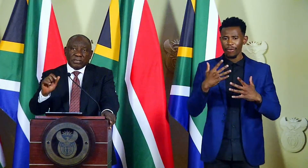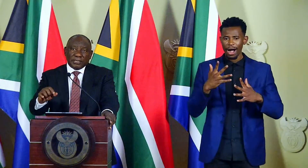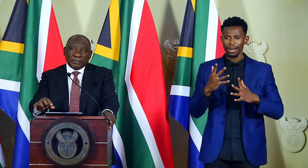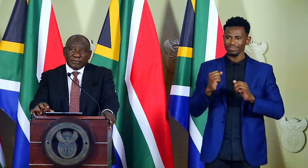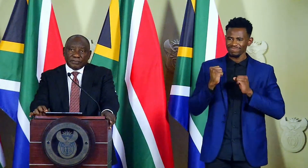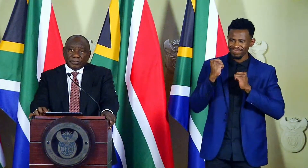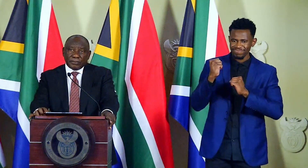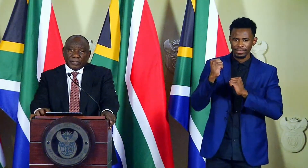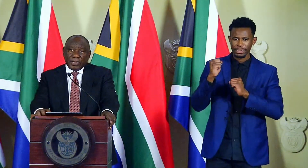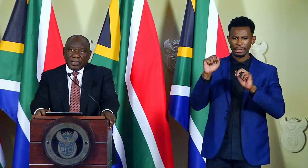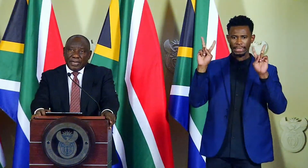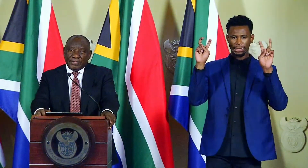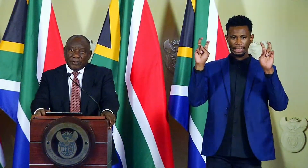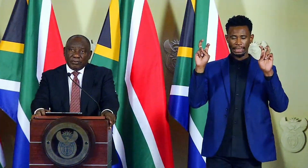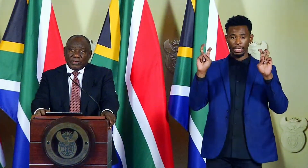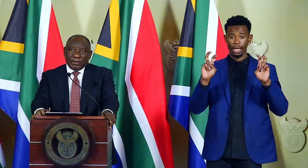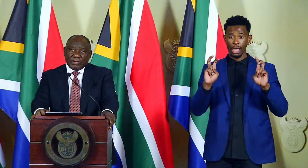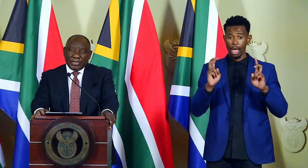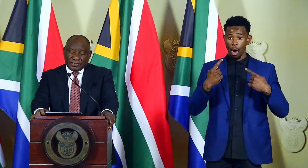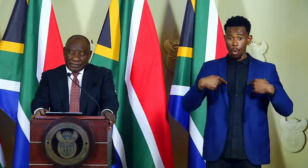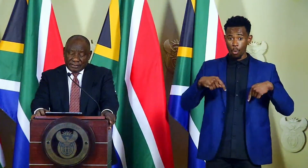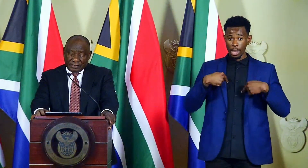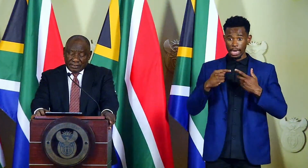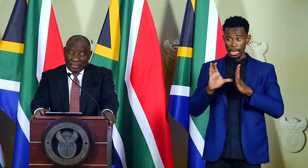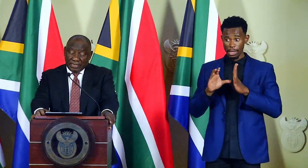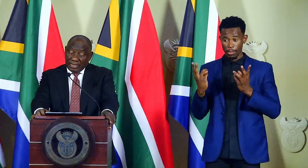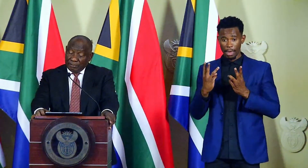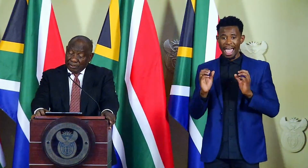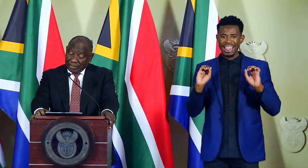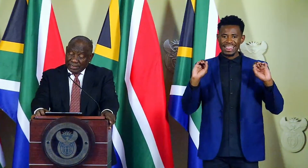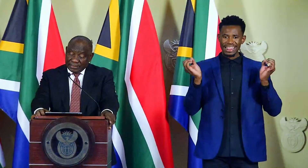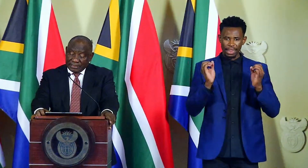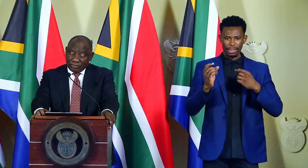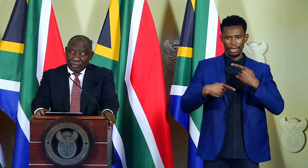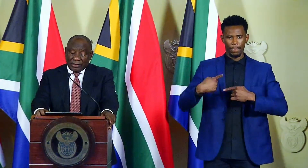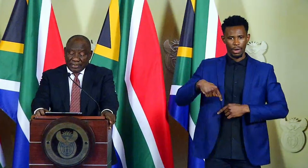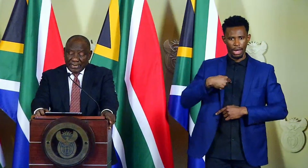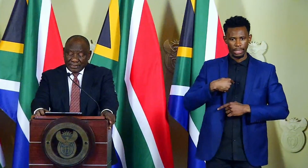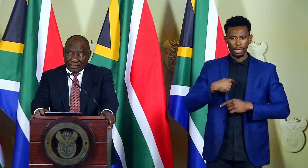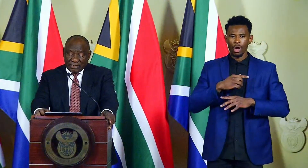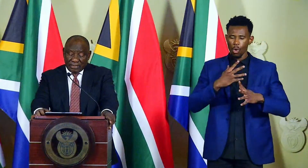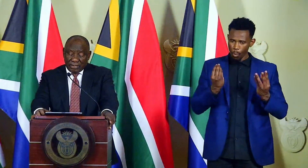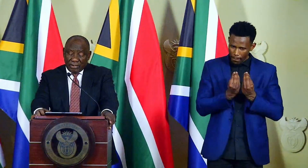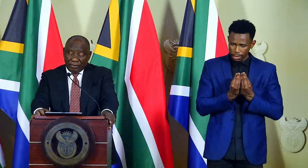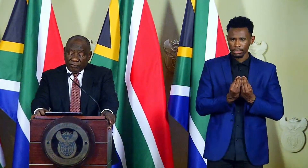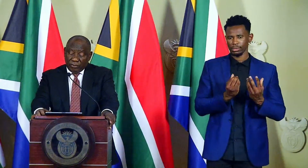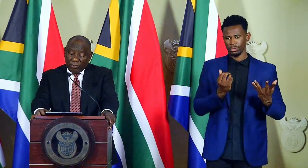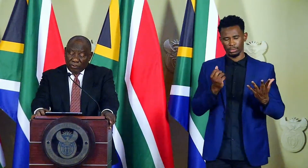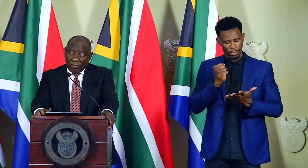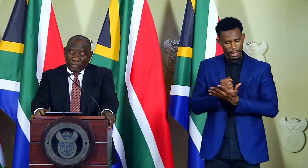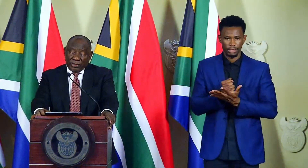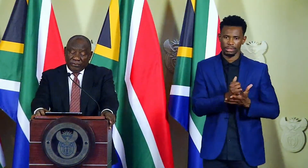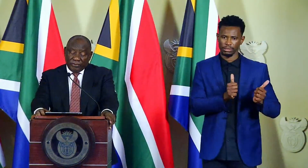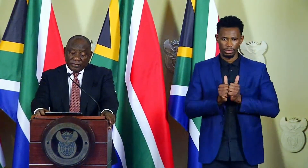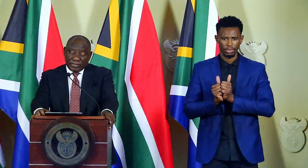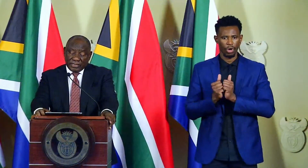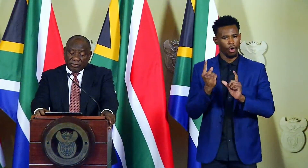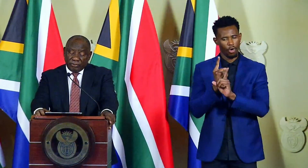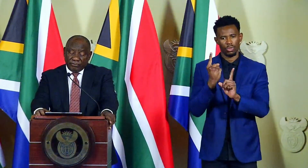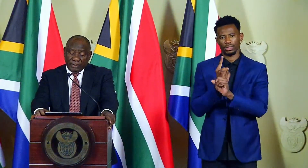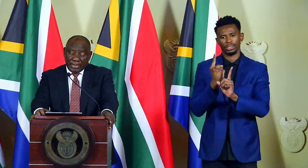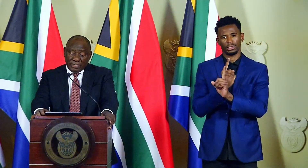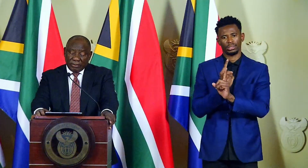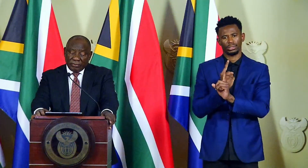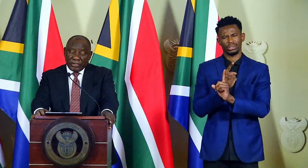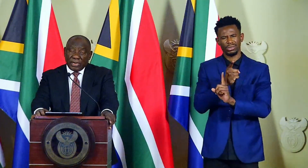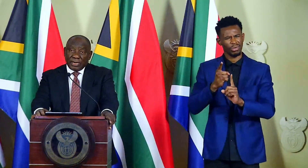the slogan, "Nothing without us, nothing about us without us." For all the efforts that